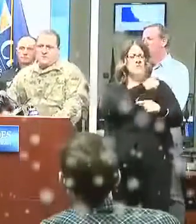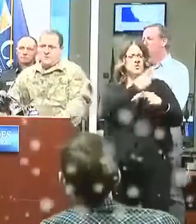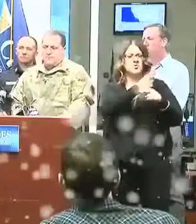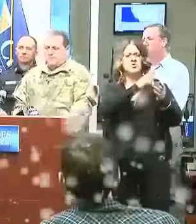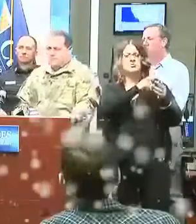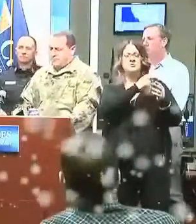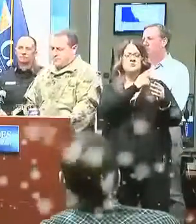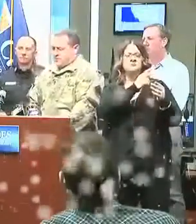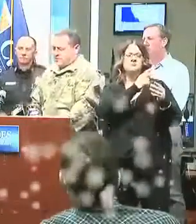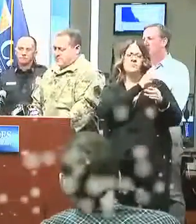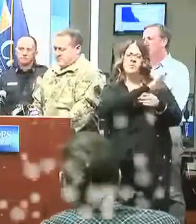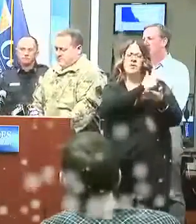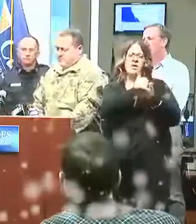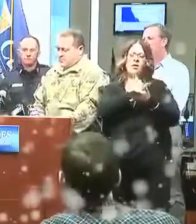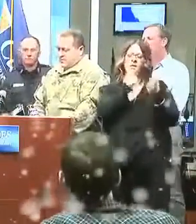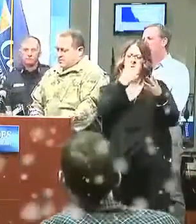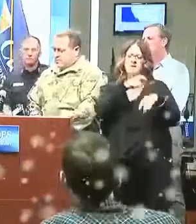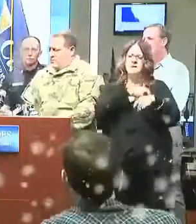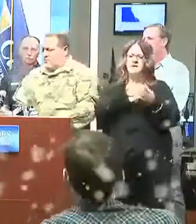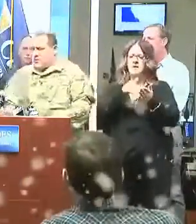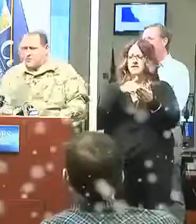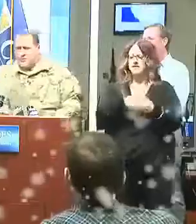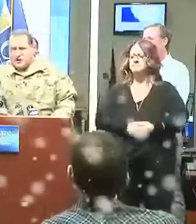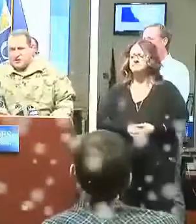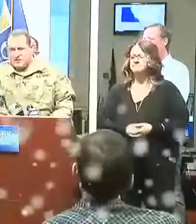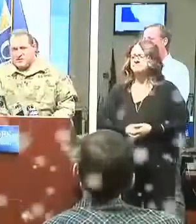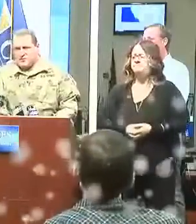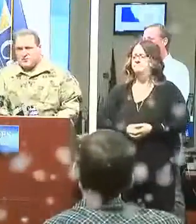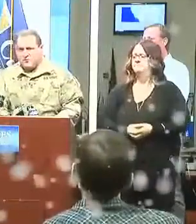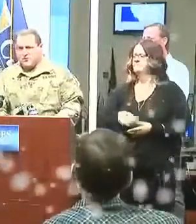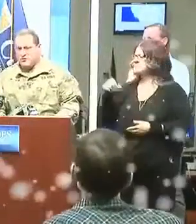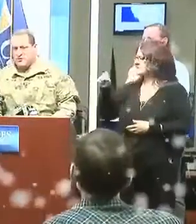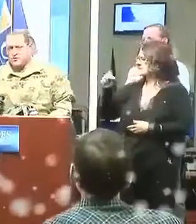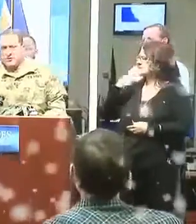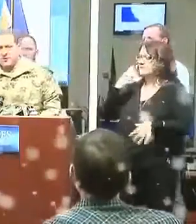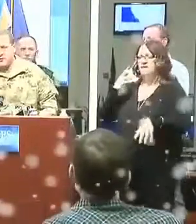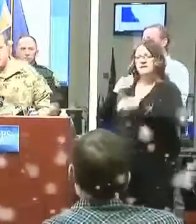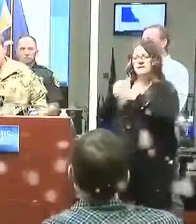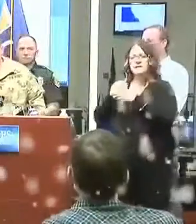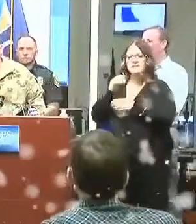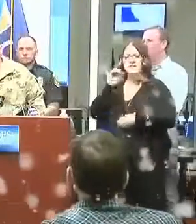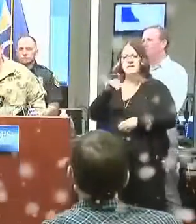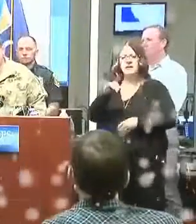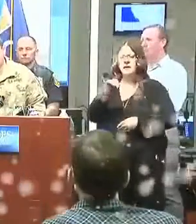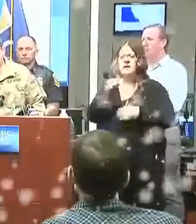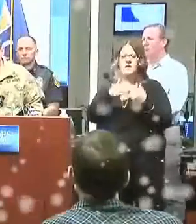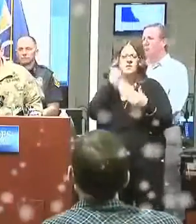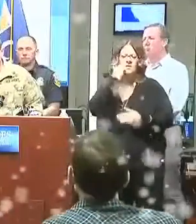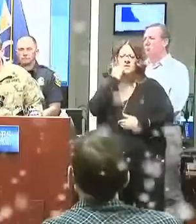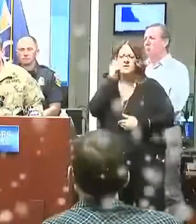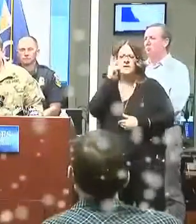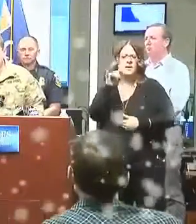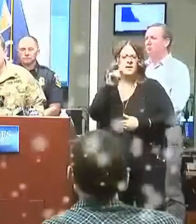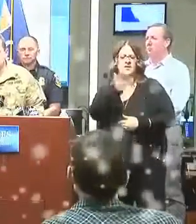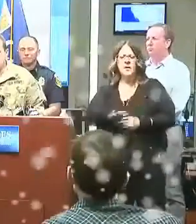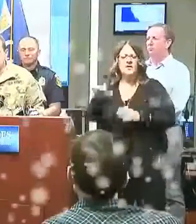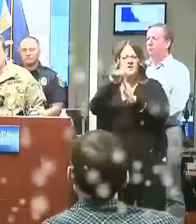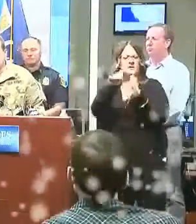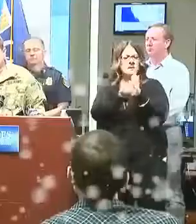really, we mobilize them pretty regularly. Yeah, so I would just add that we do missions across the state almost on a daily basis. The